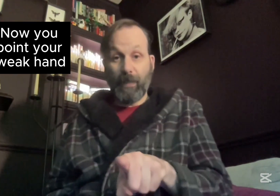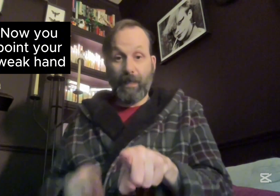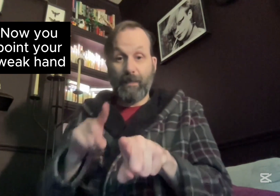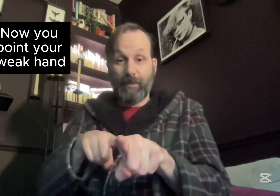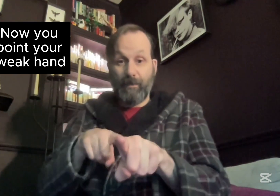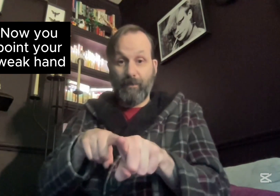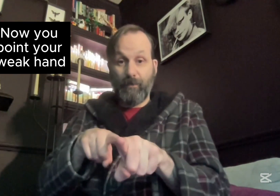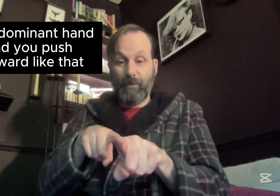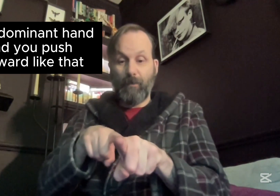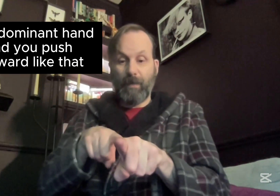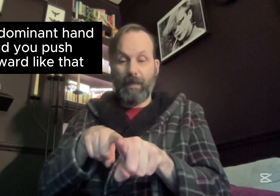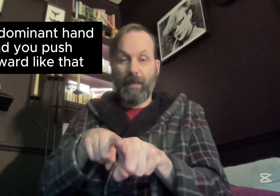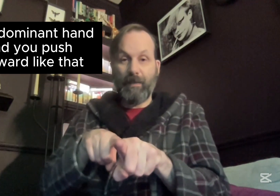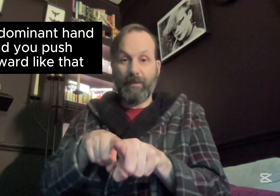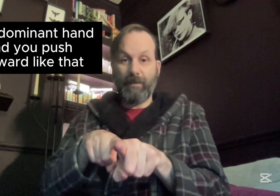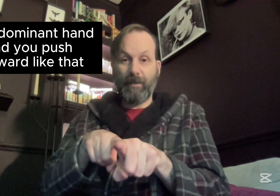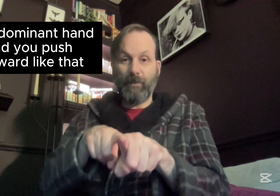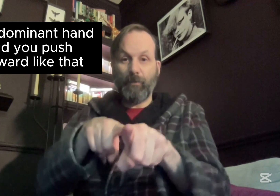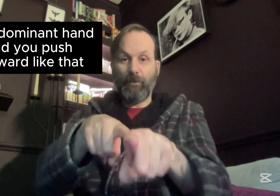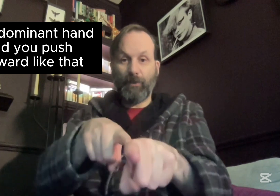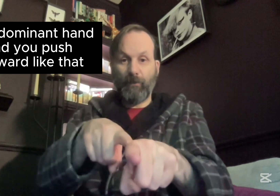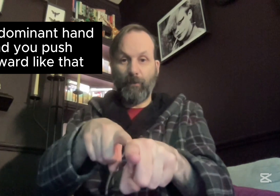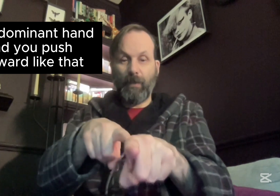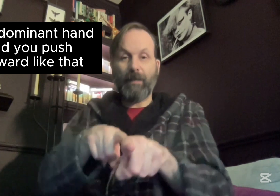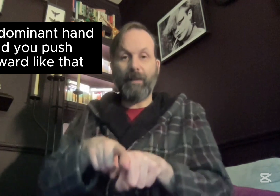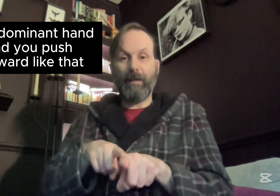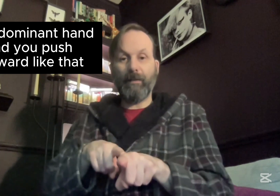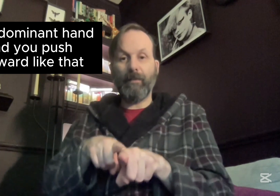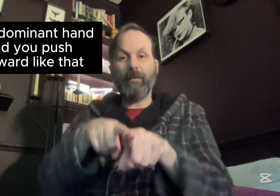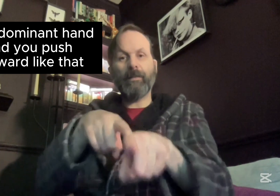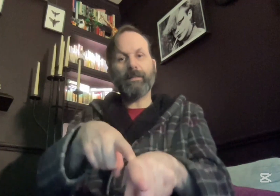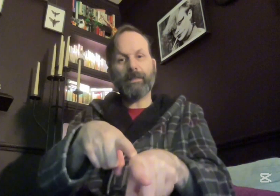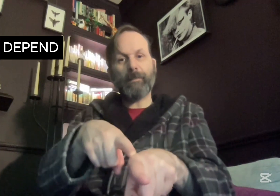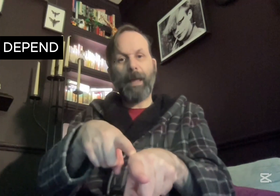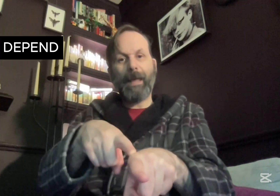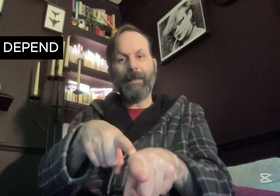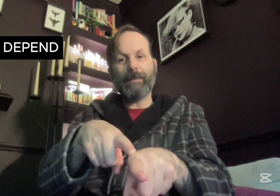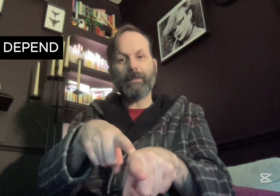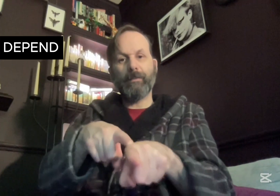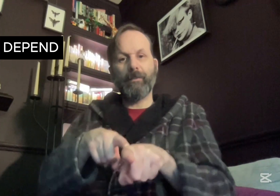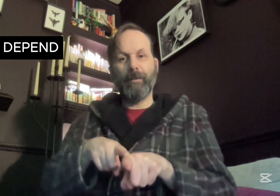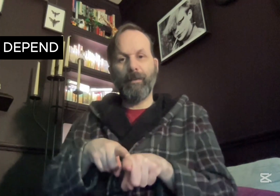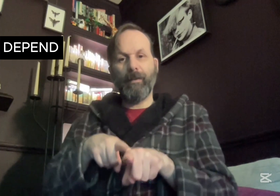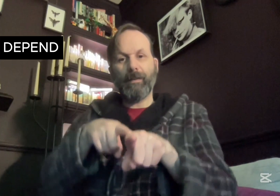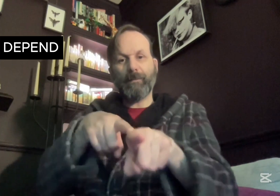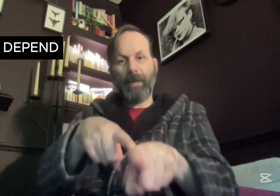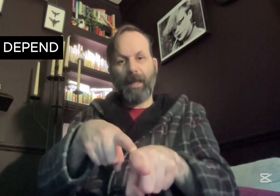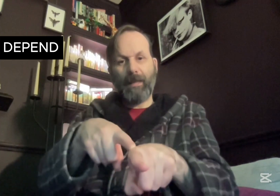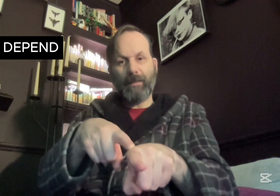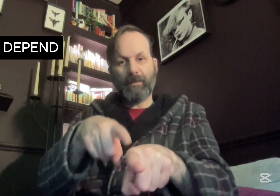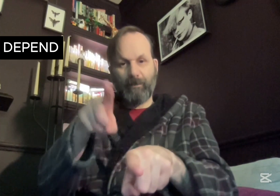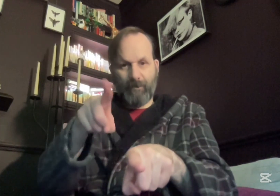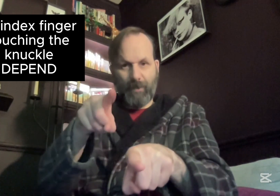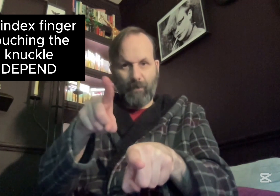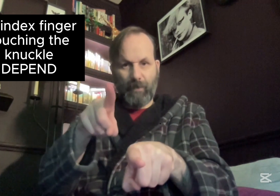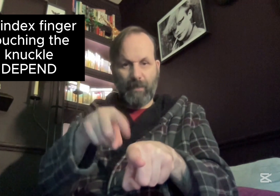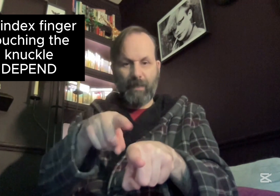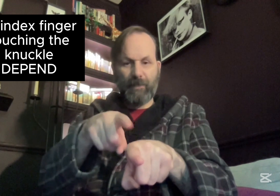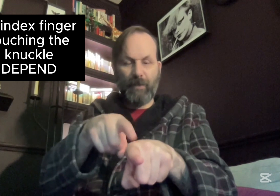weak hand, your dominant hand, and you push forward like that. Depend, depend. So index